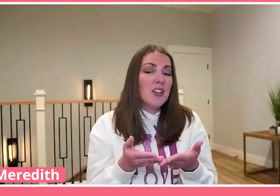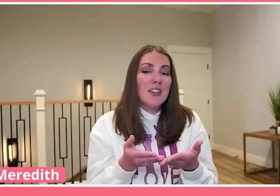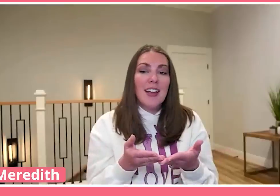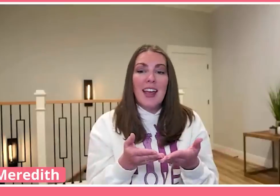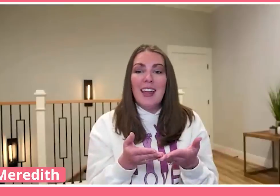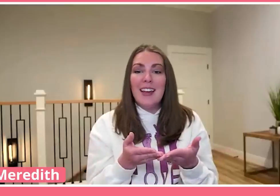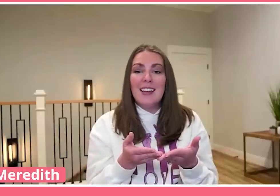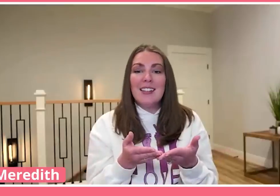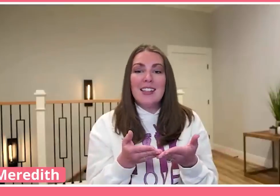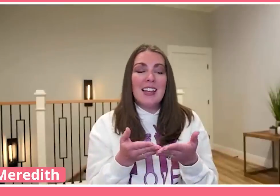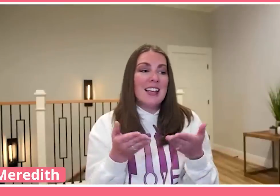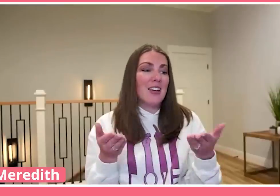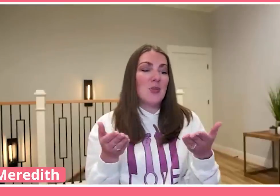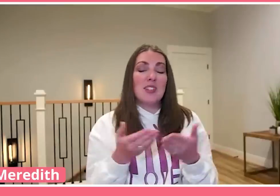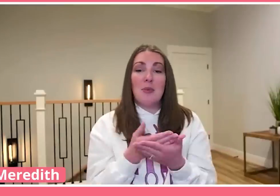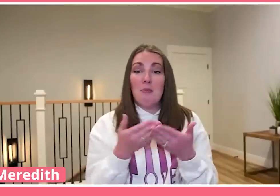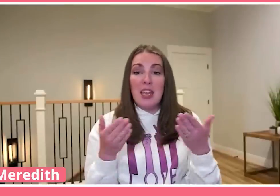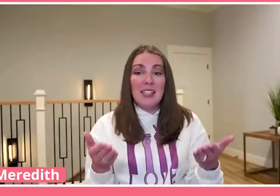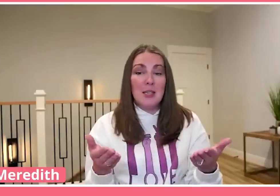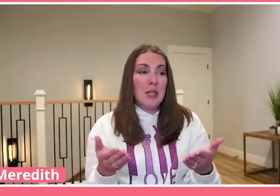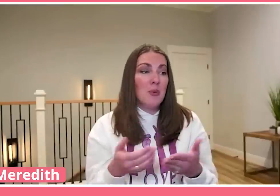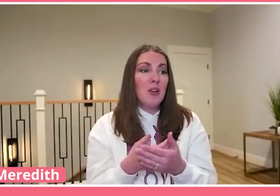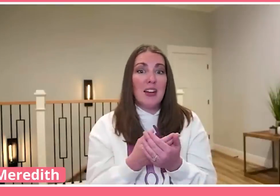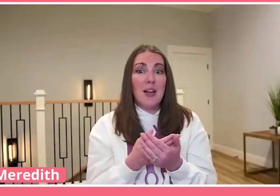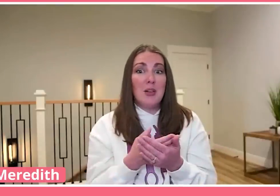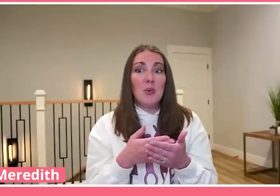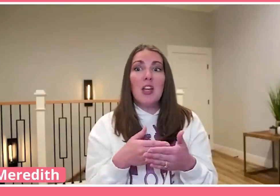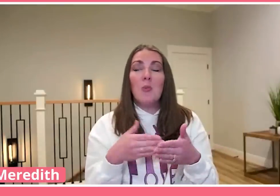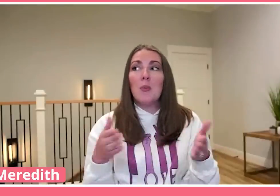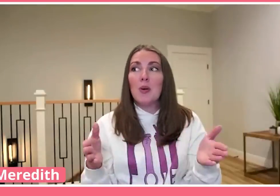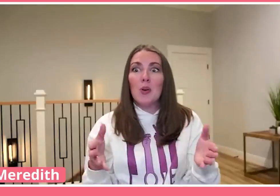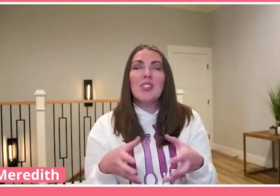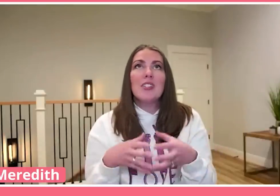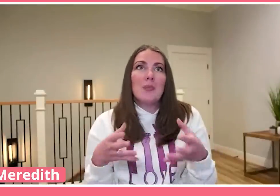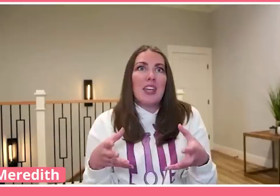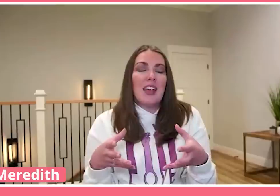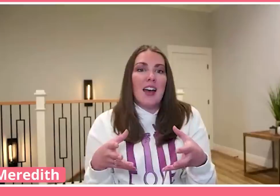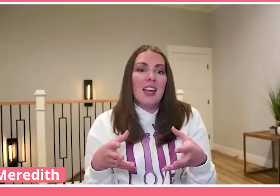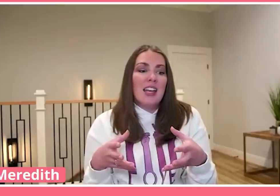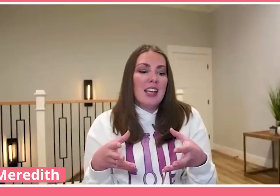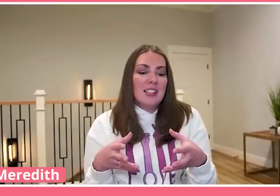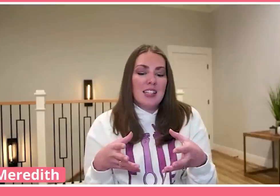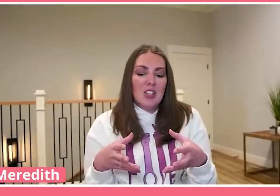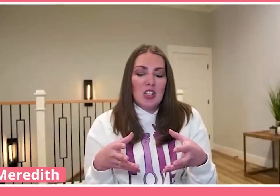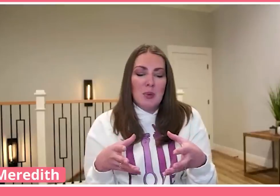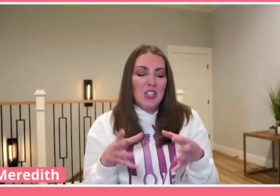and connect with some amazing people. And I mean, really open up your world to something that isn't just based